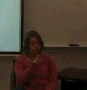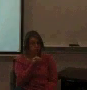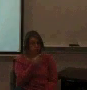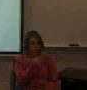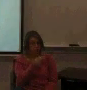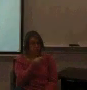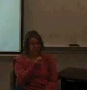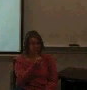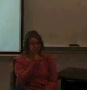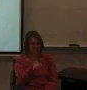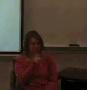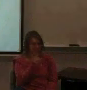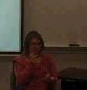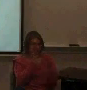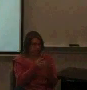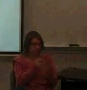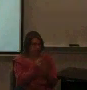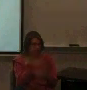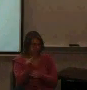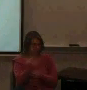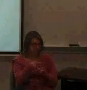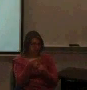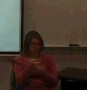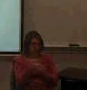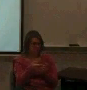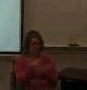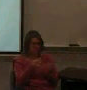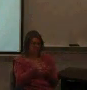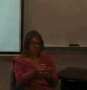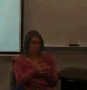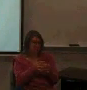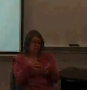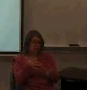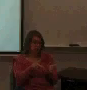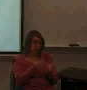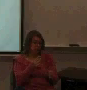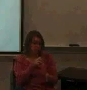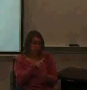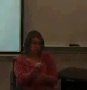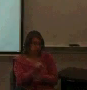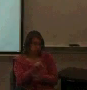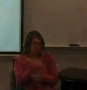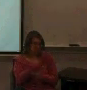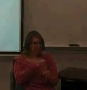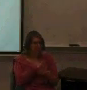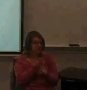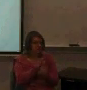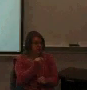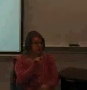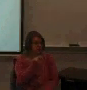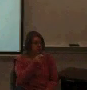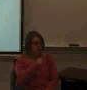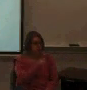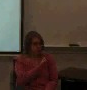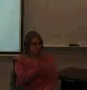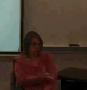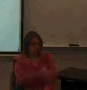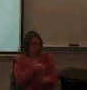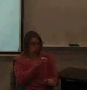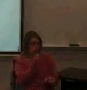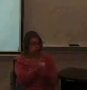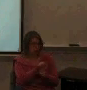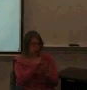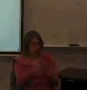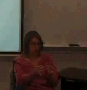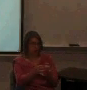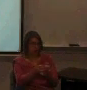right? And then it needs to pull those triple bonds apart. So it needs to have enough thermal energy to basically do the work